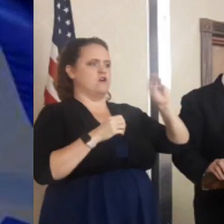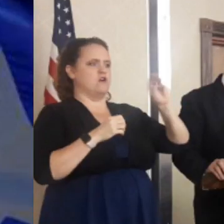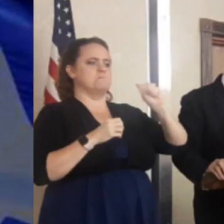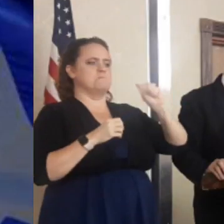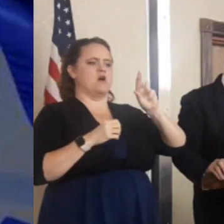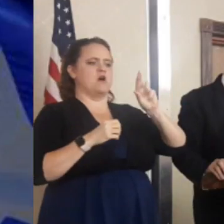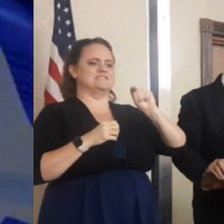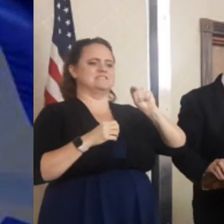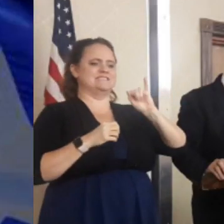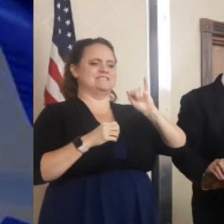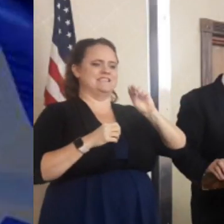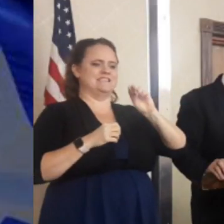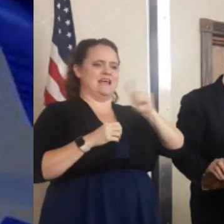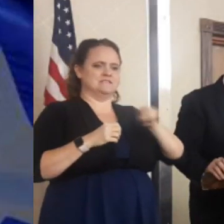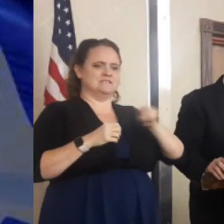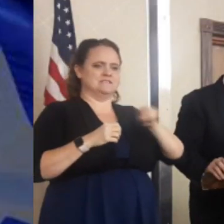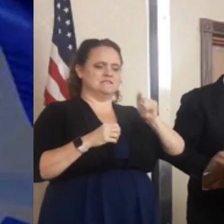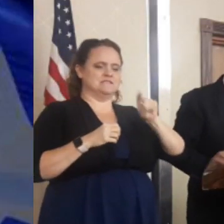him.